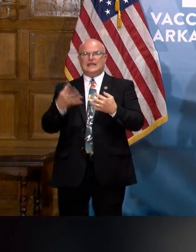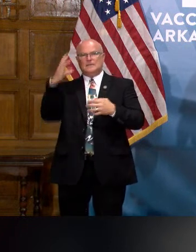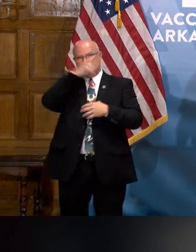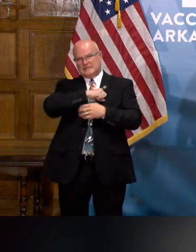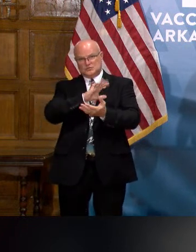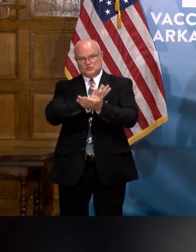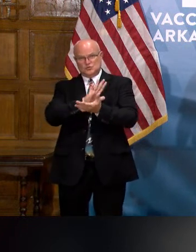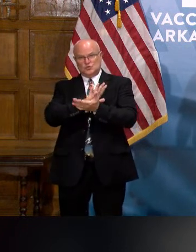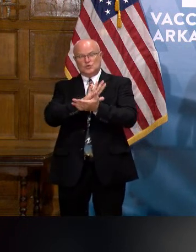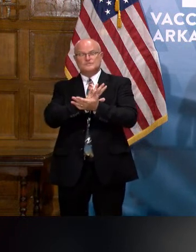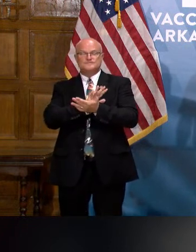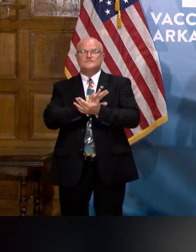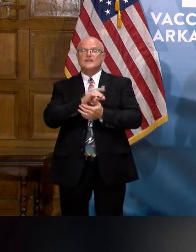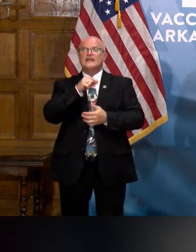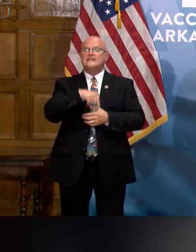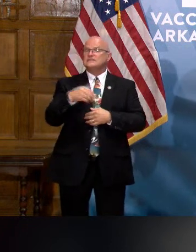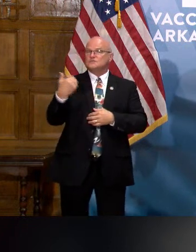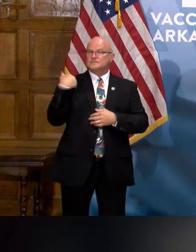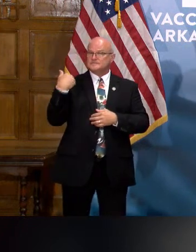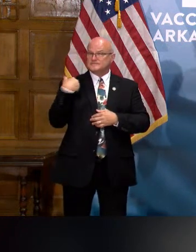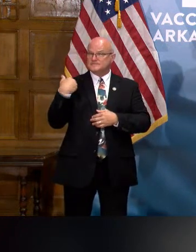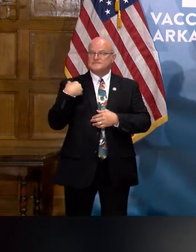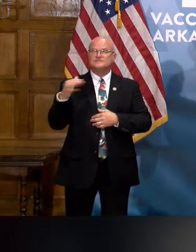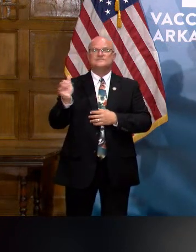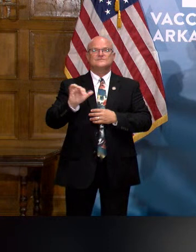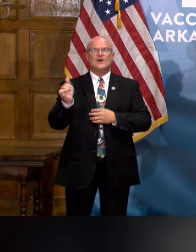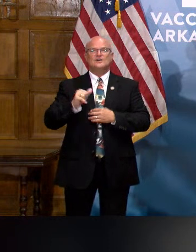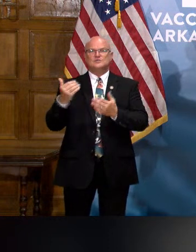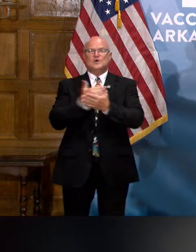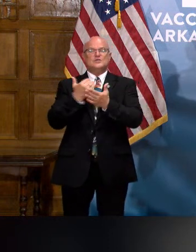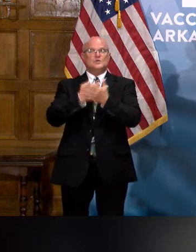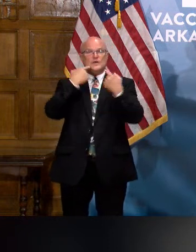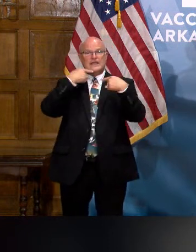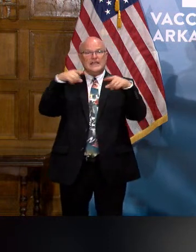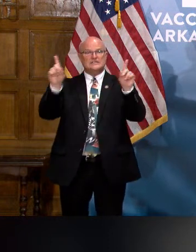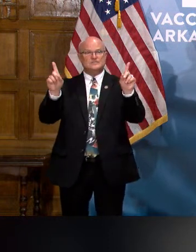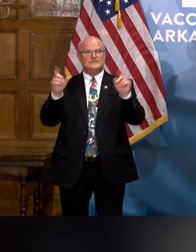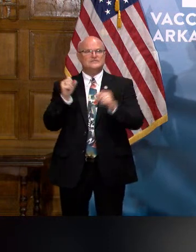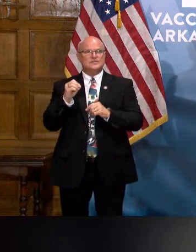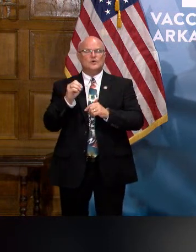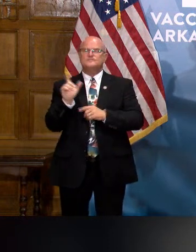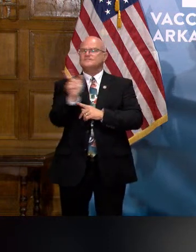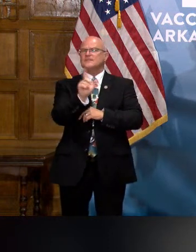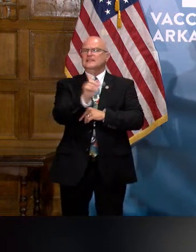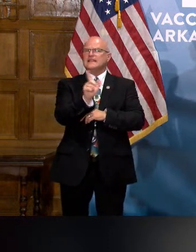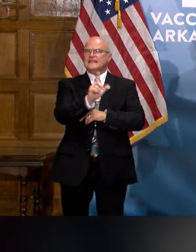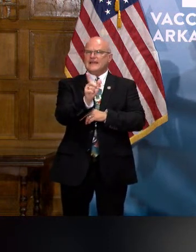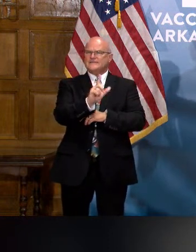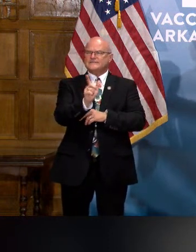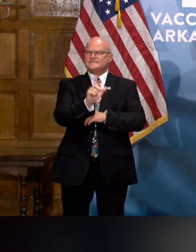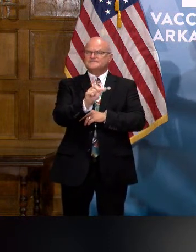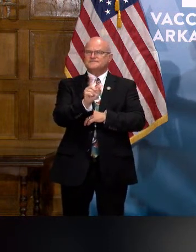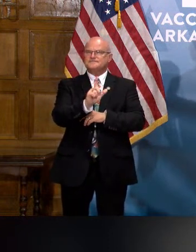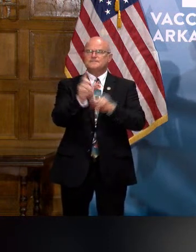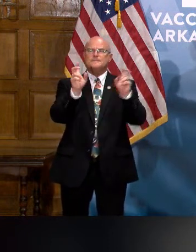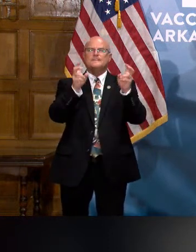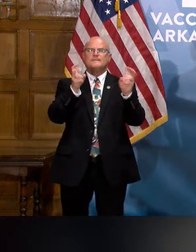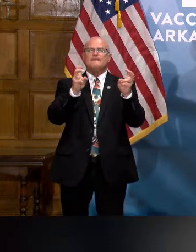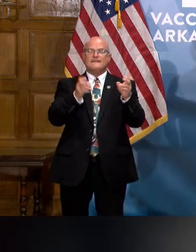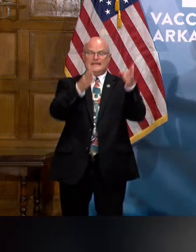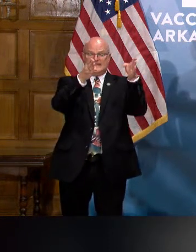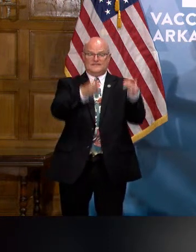school. And so this is a reminder, but it's also a new announcement. So on the left side here, in terms